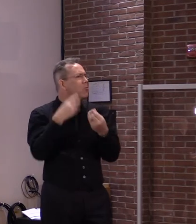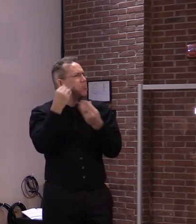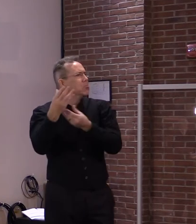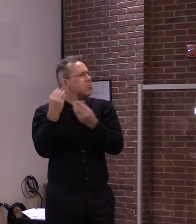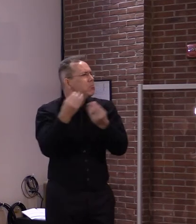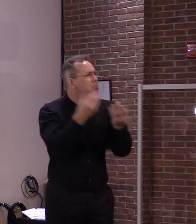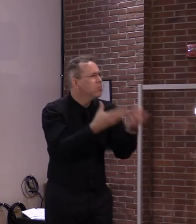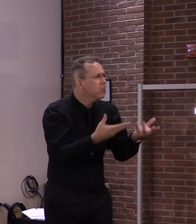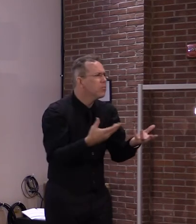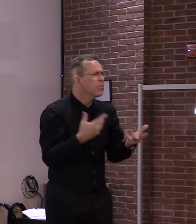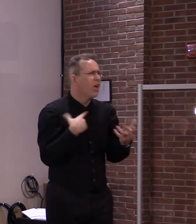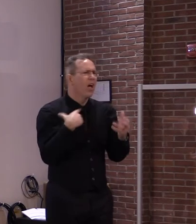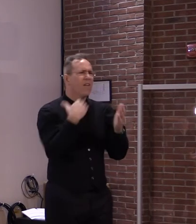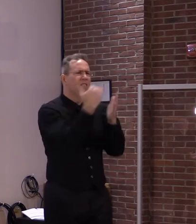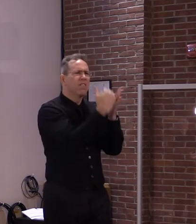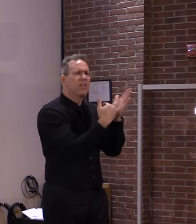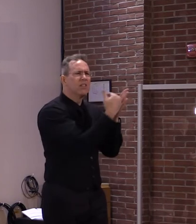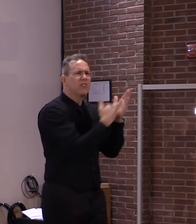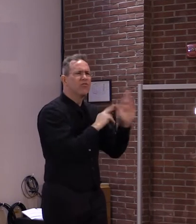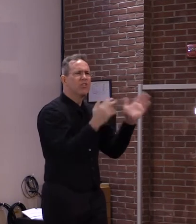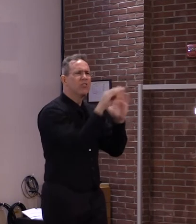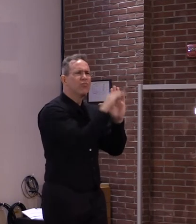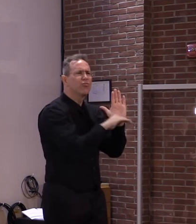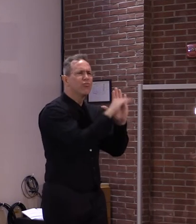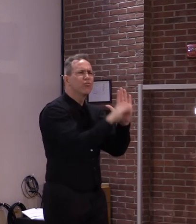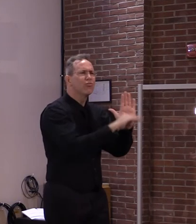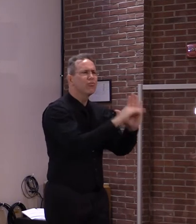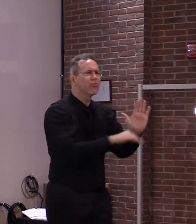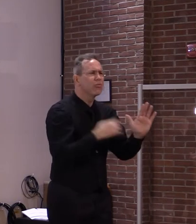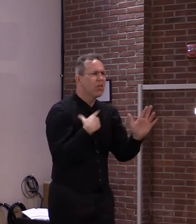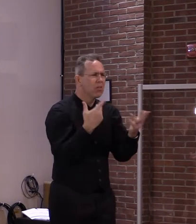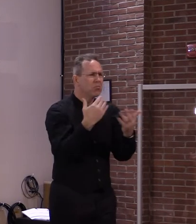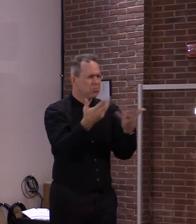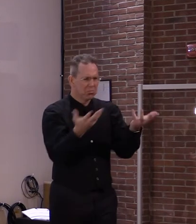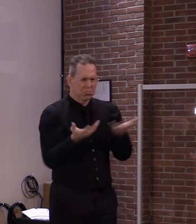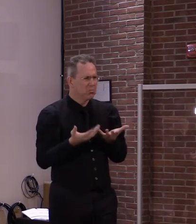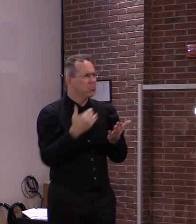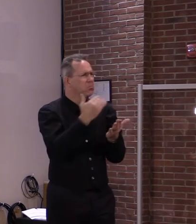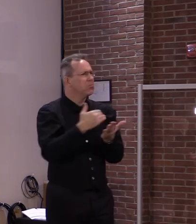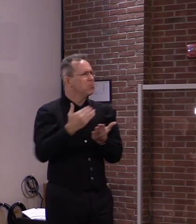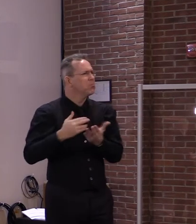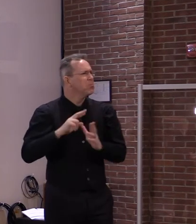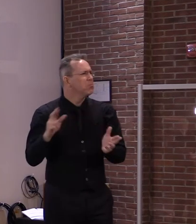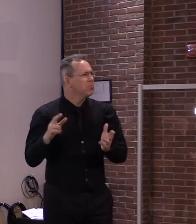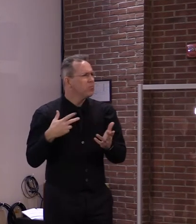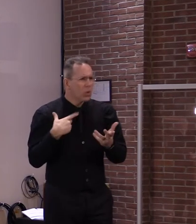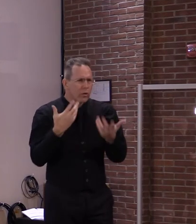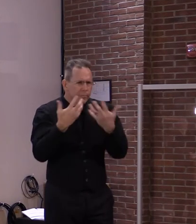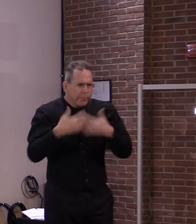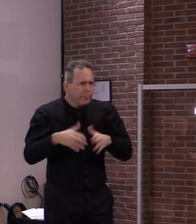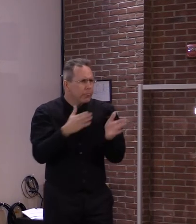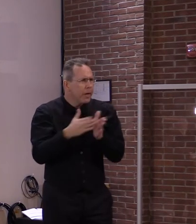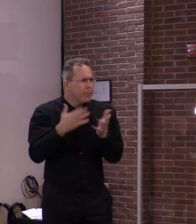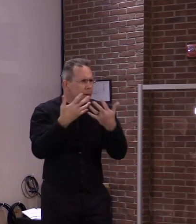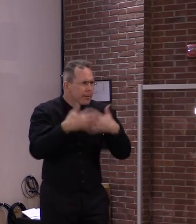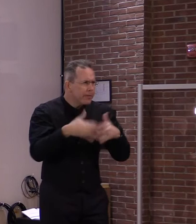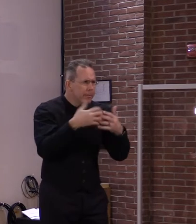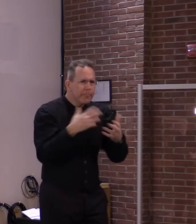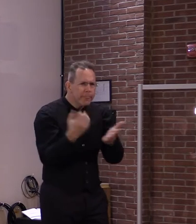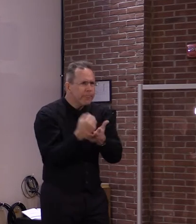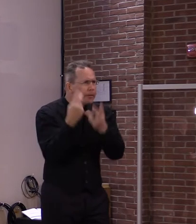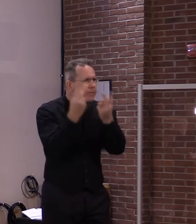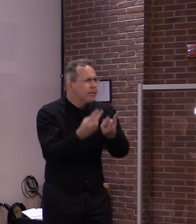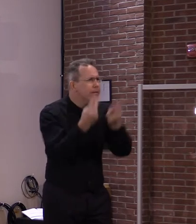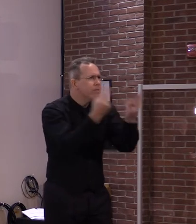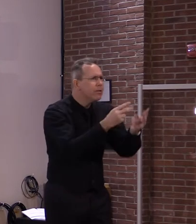we use them in in order to deliver vaccine to the homebound we use them to make sure that there